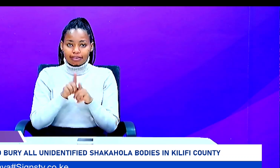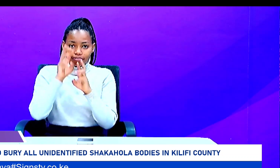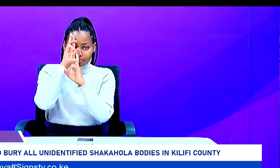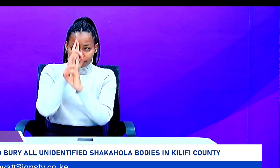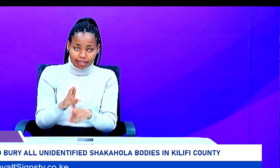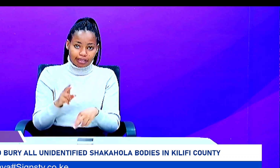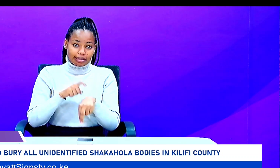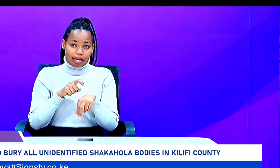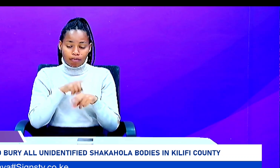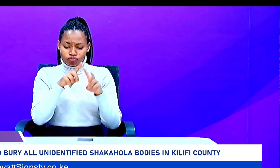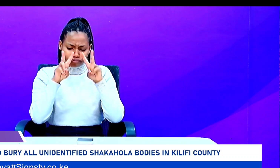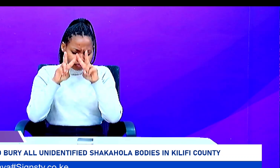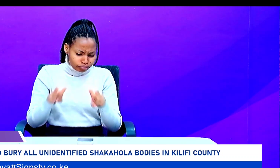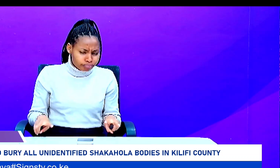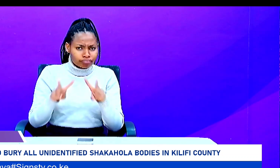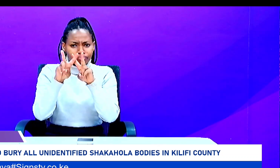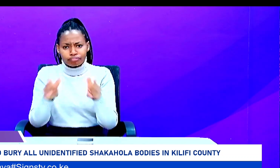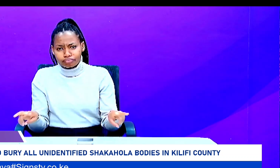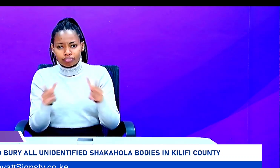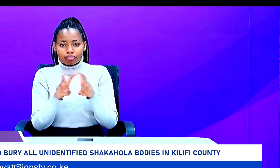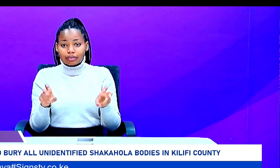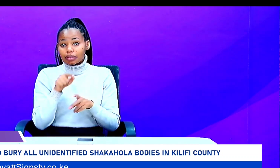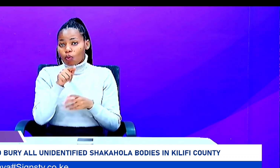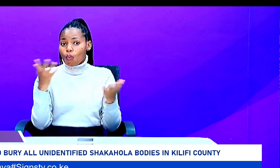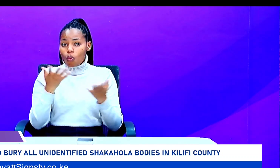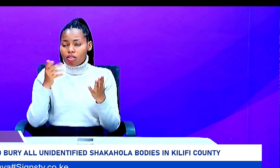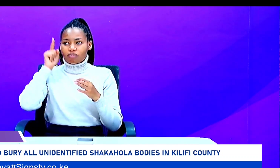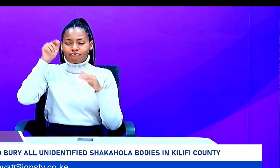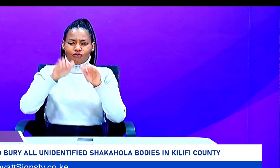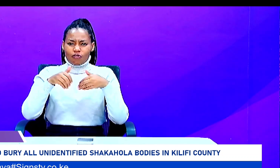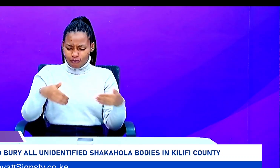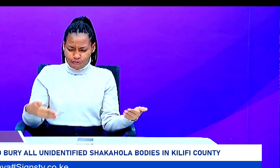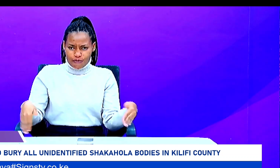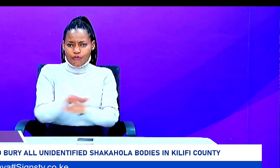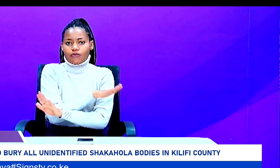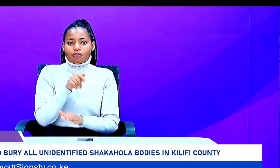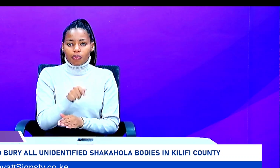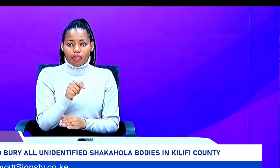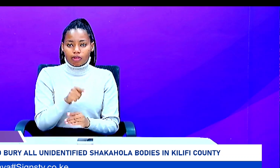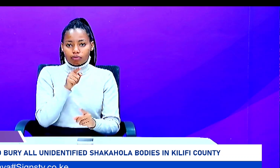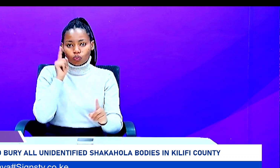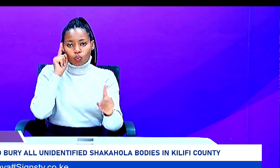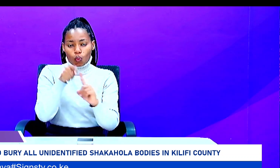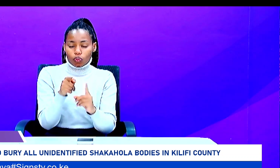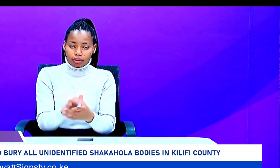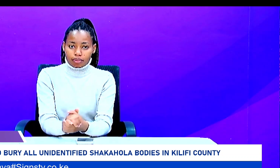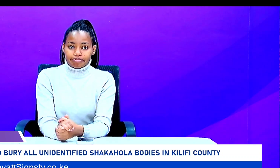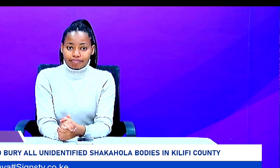Authorities say that the mass burial will allow the government to manage the remains respectfully while investigations into the